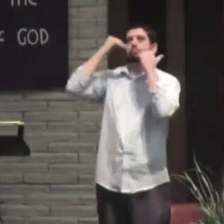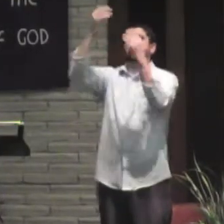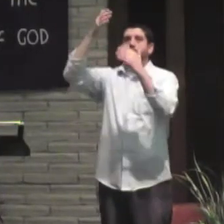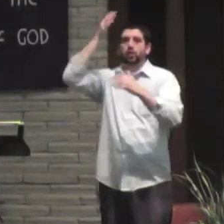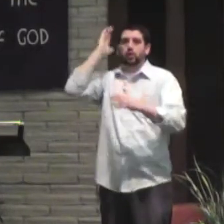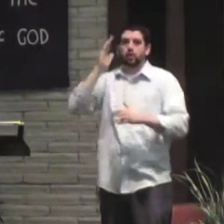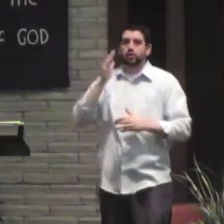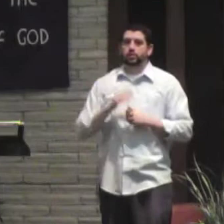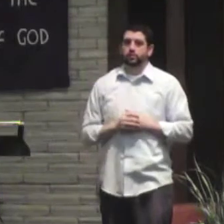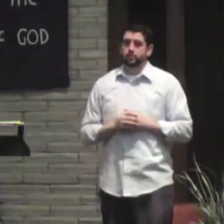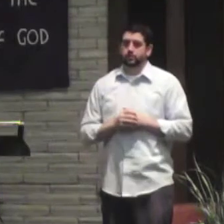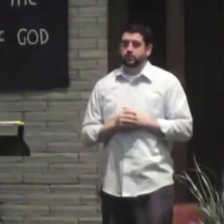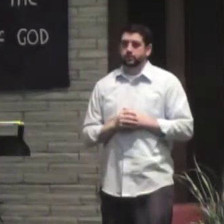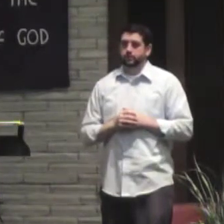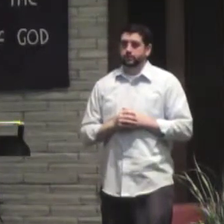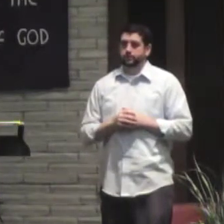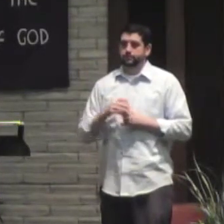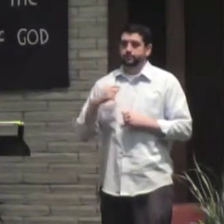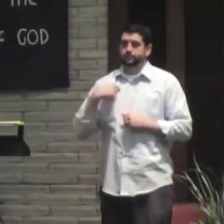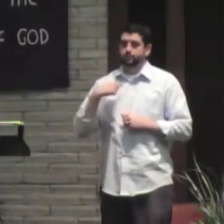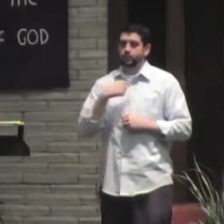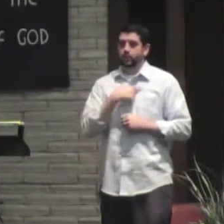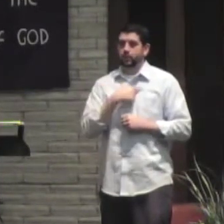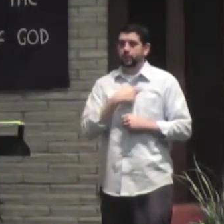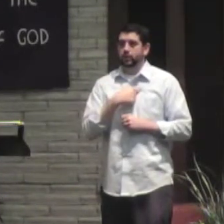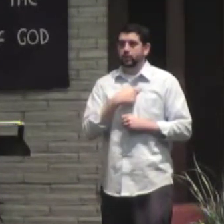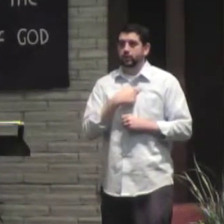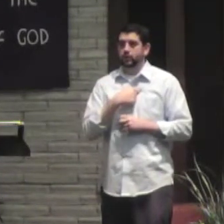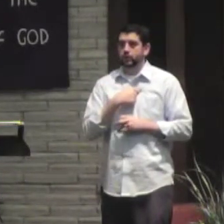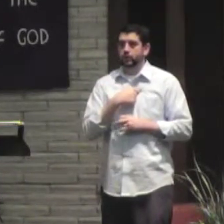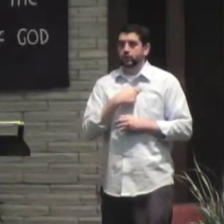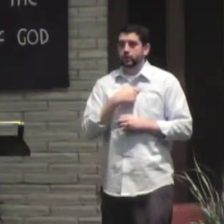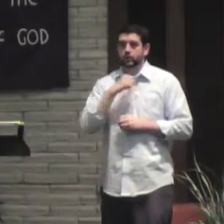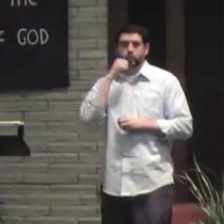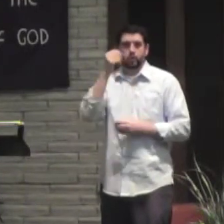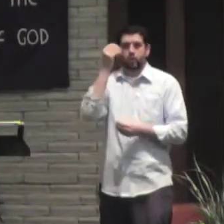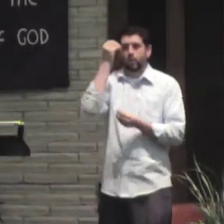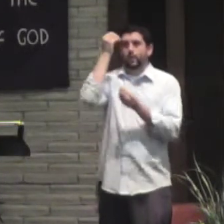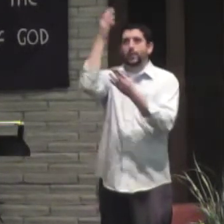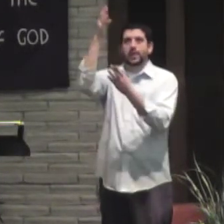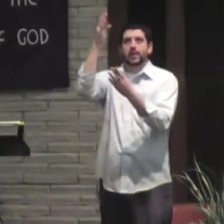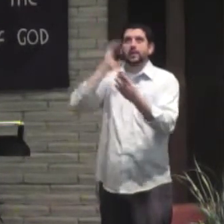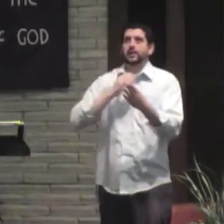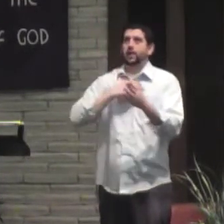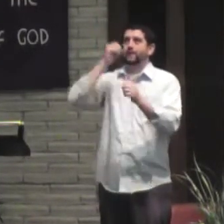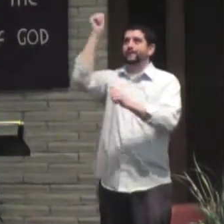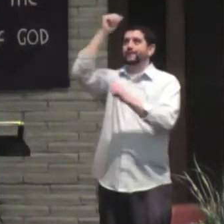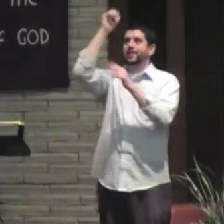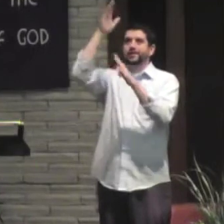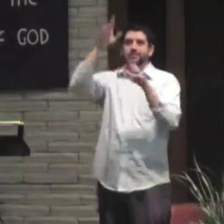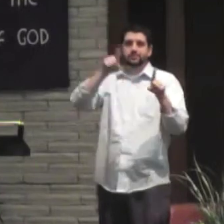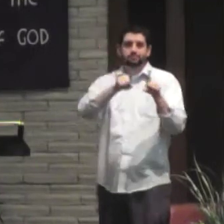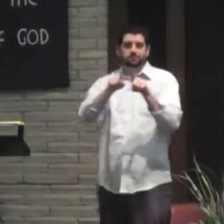We are disobedient children in need of our Father's help.